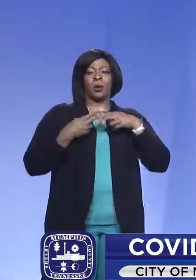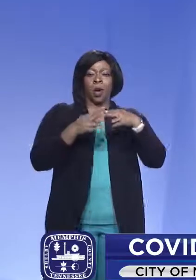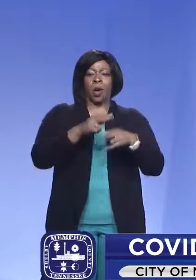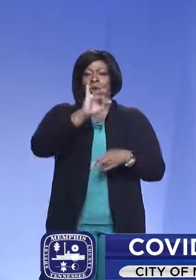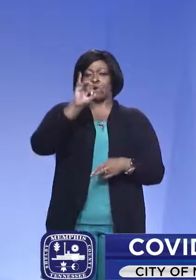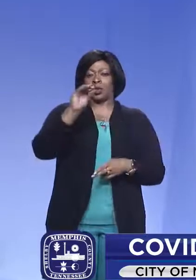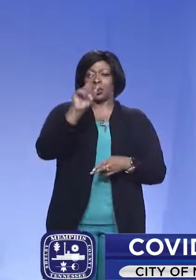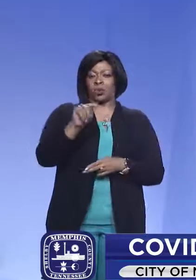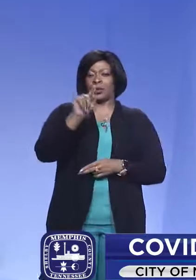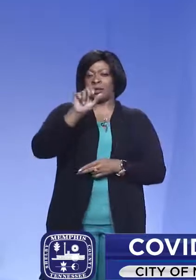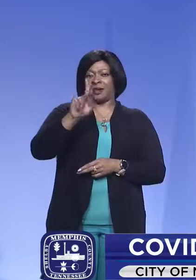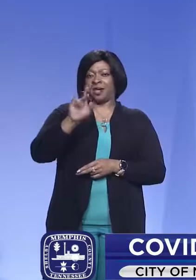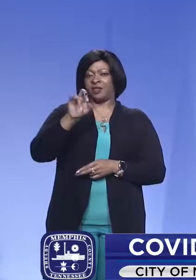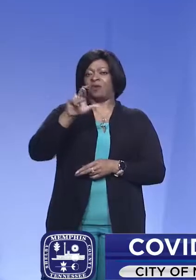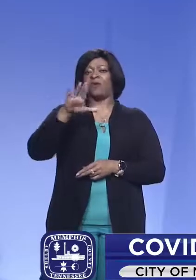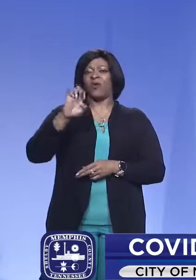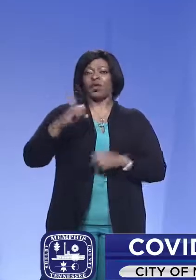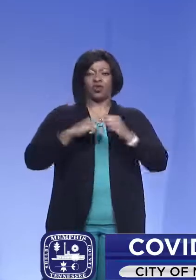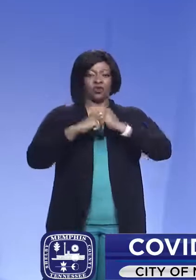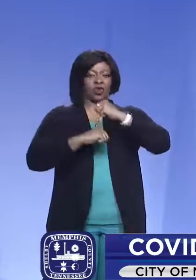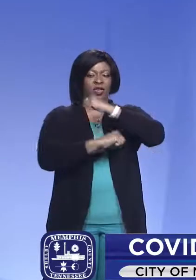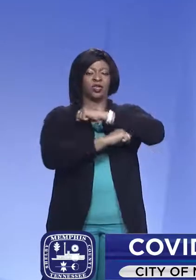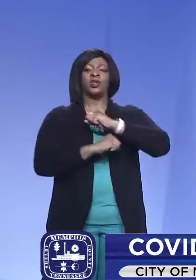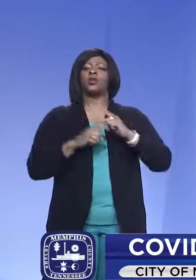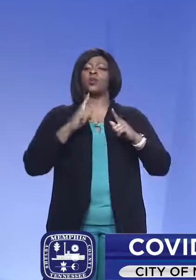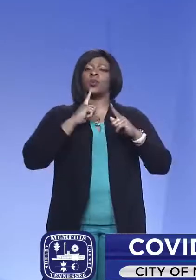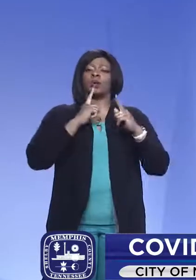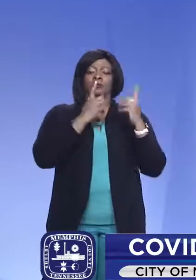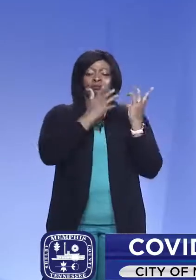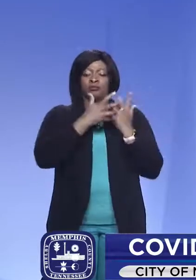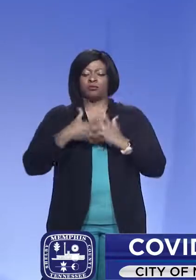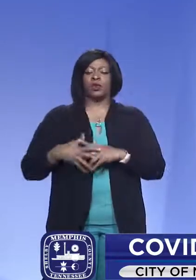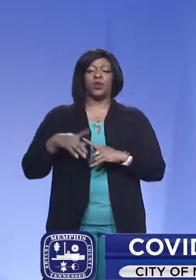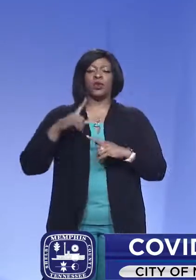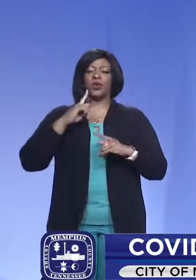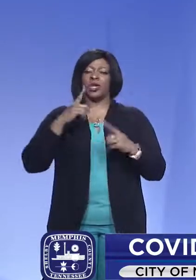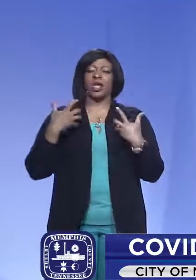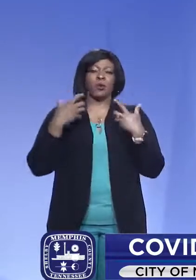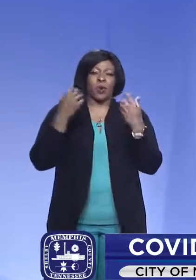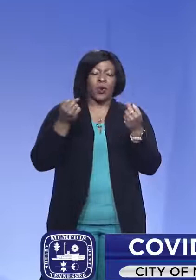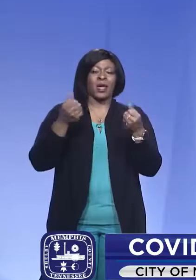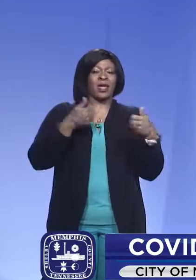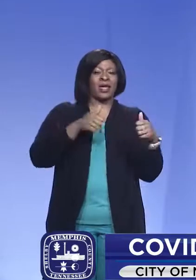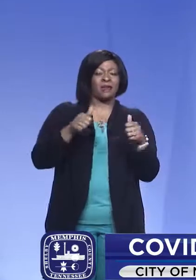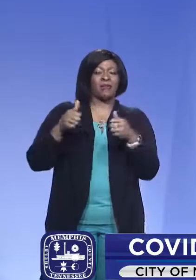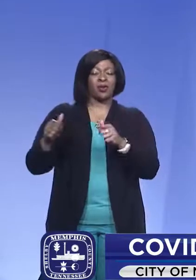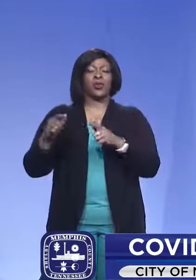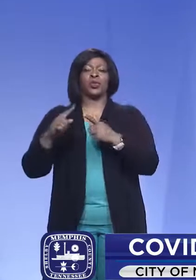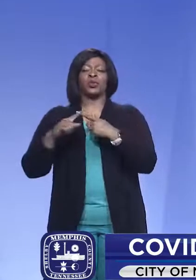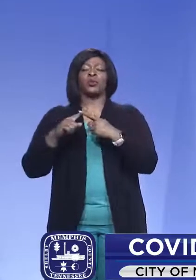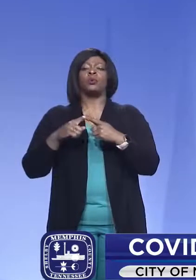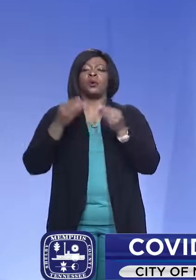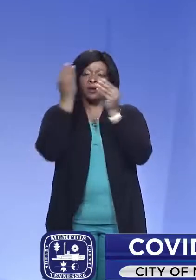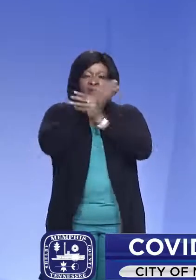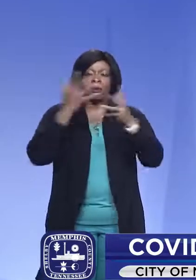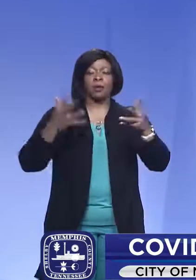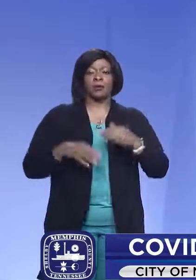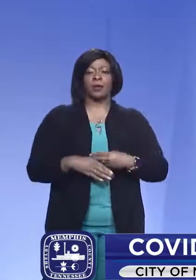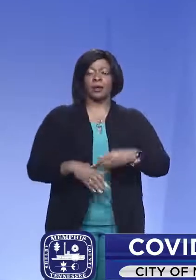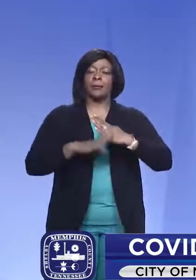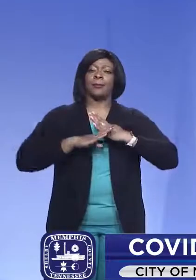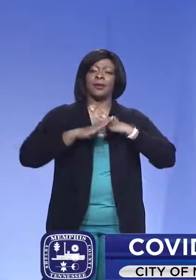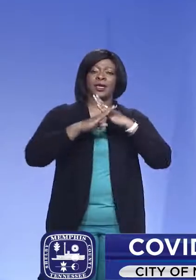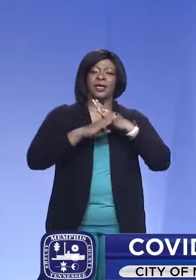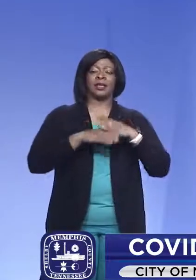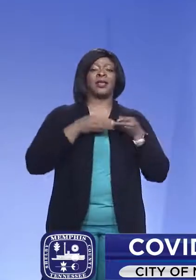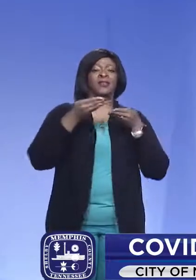force structure to coordinate what really has been a Herculean effort to inform, to protect, to